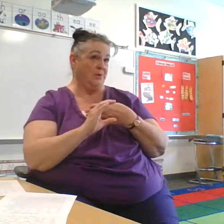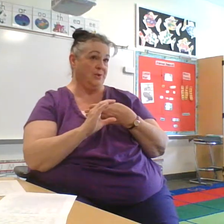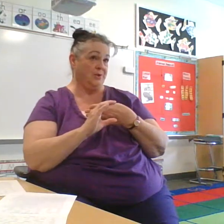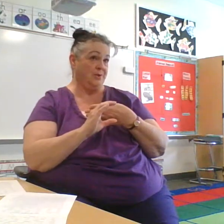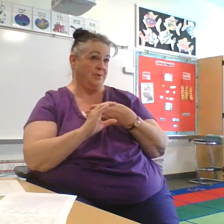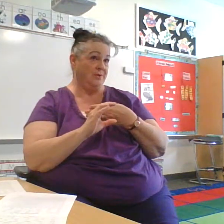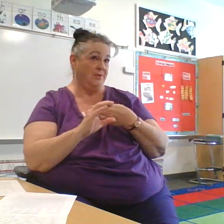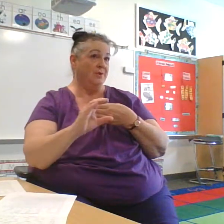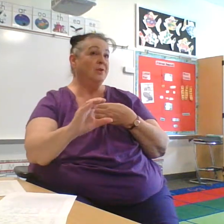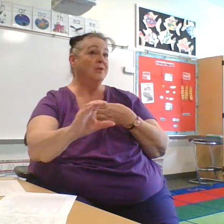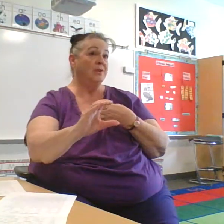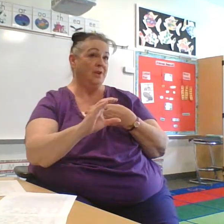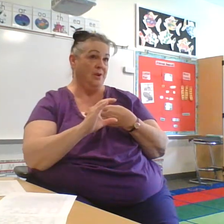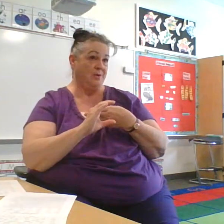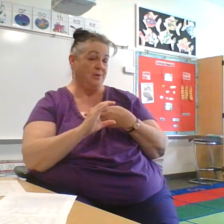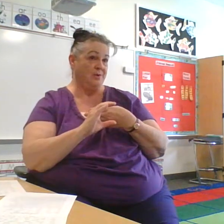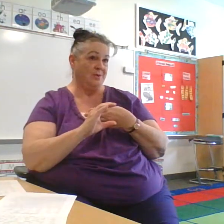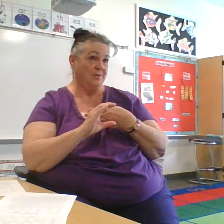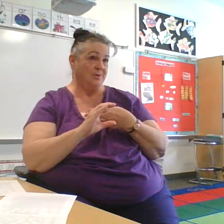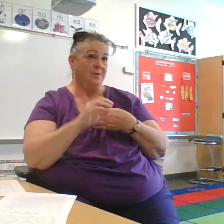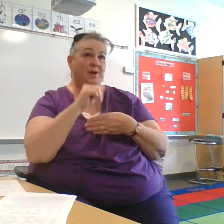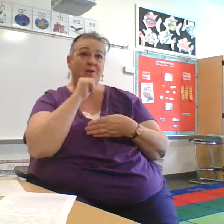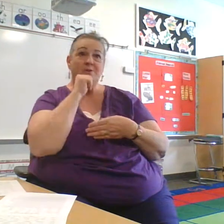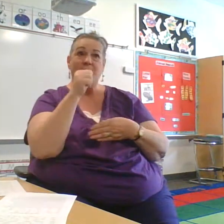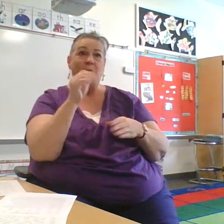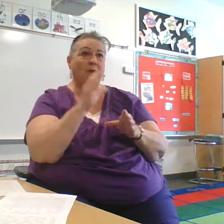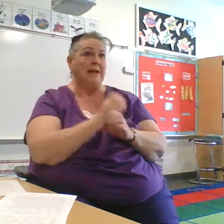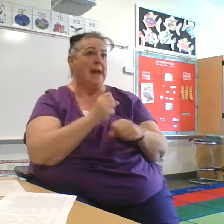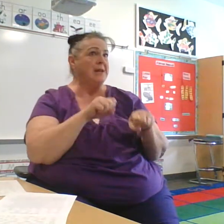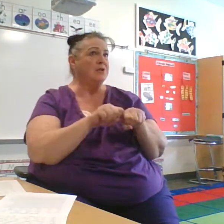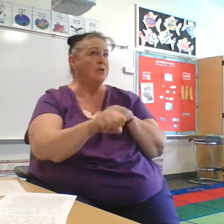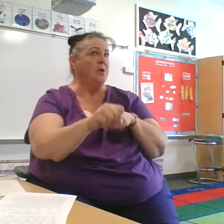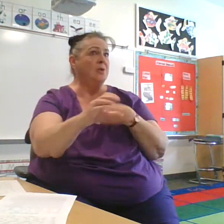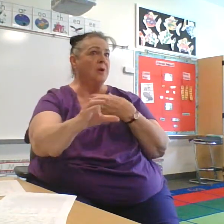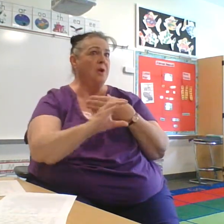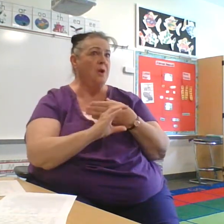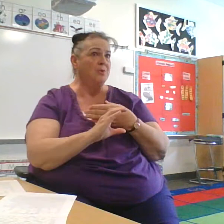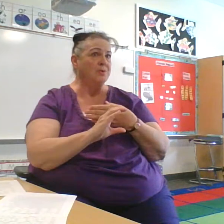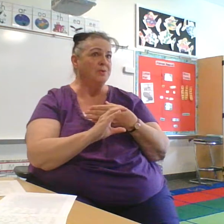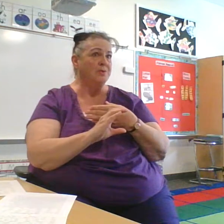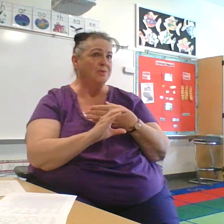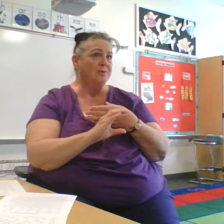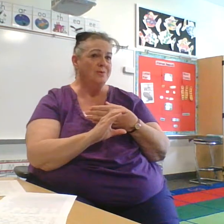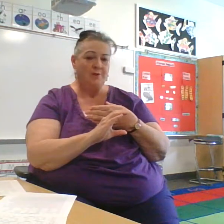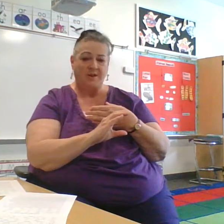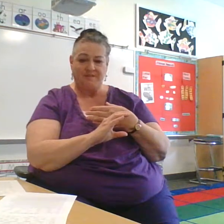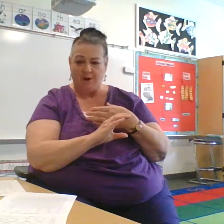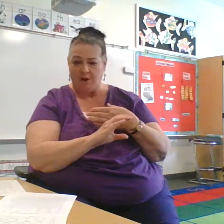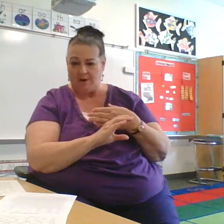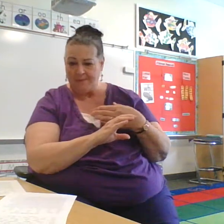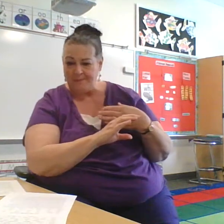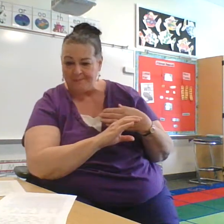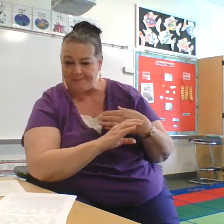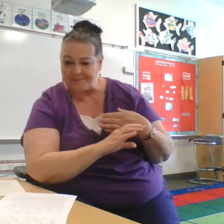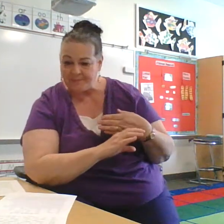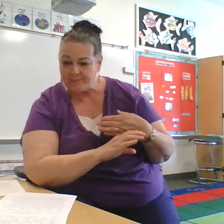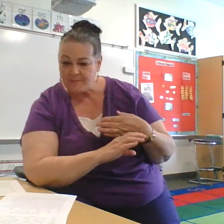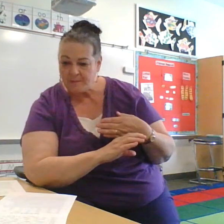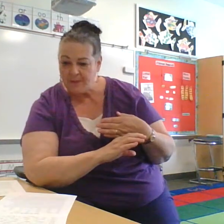close. Close. Don't get so close. Okay. You could fall.